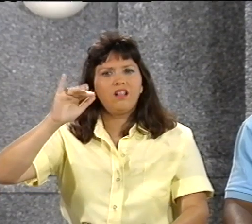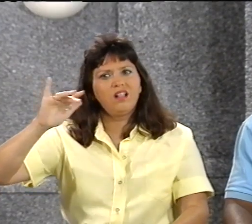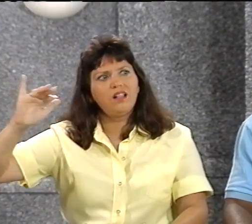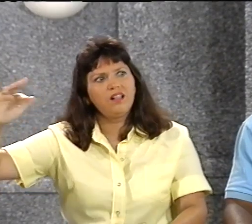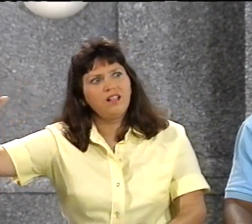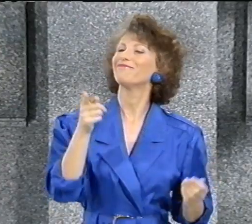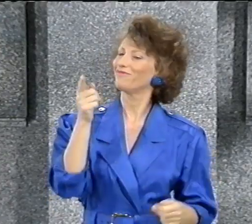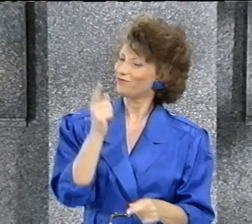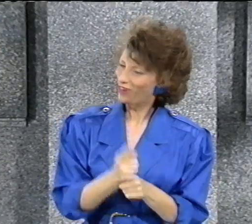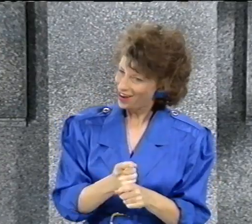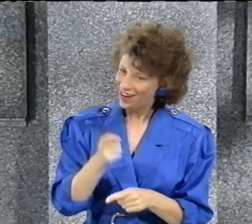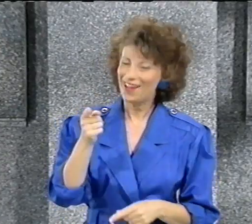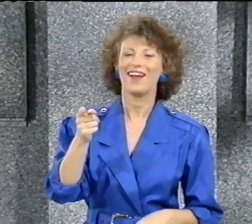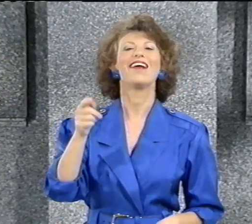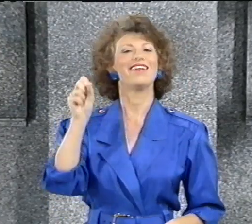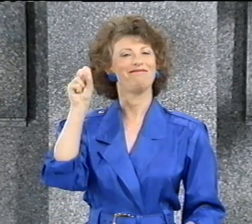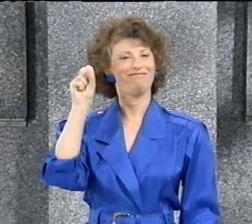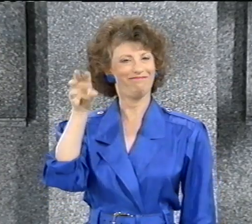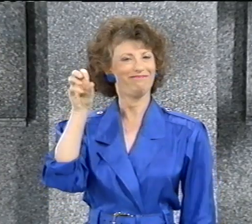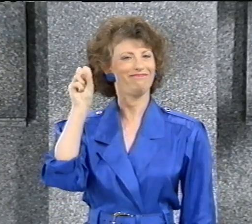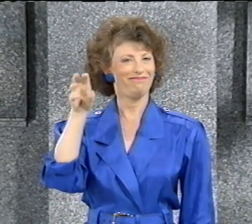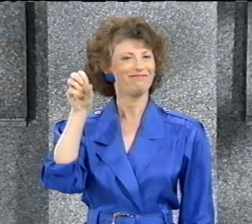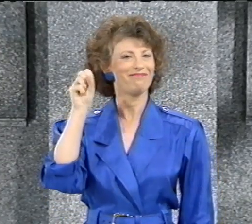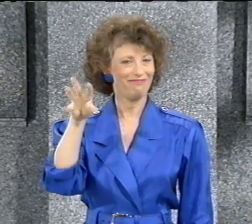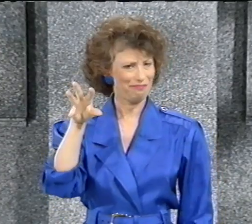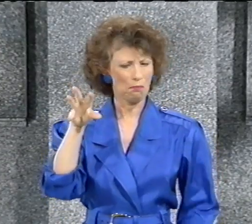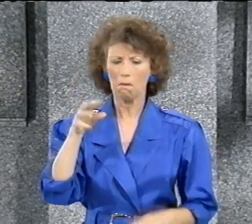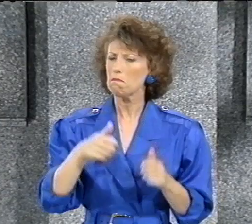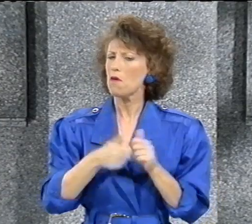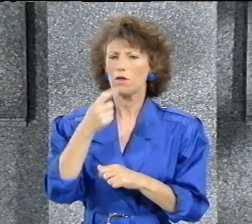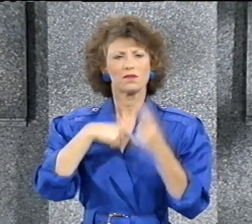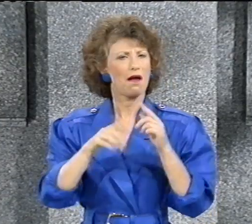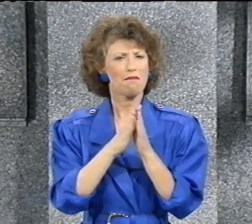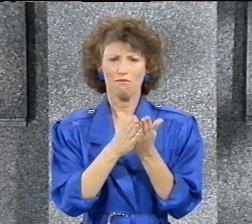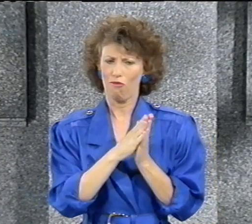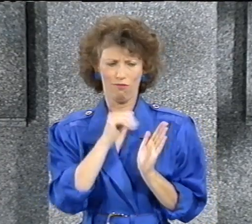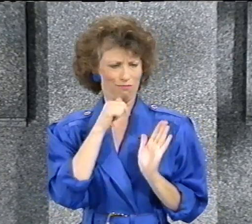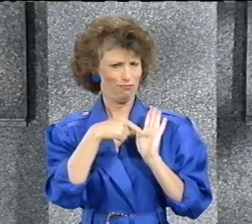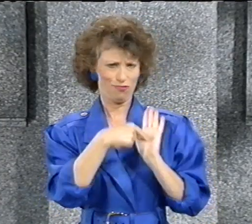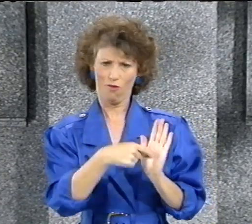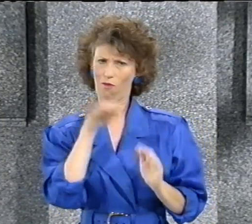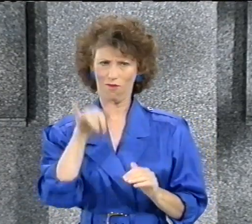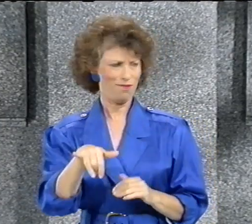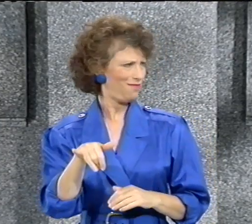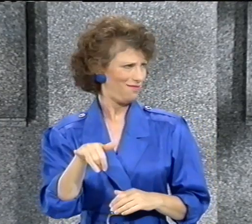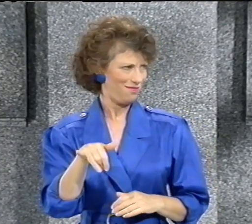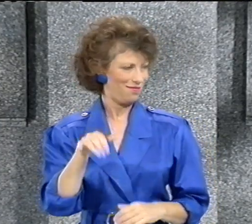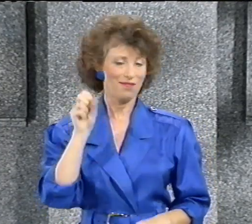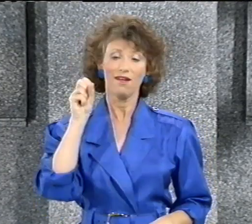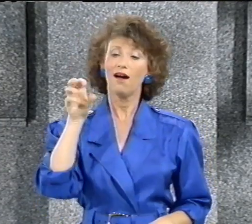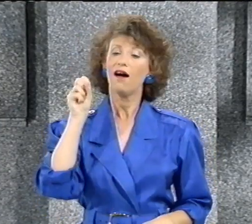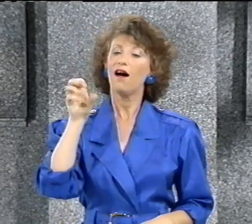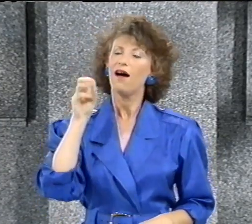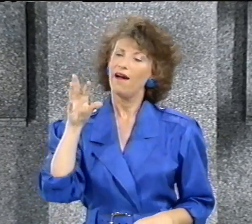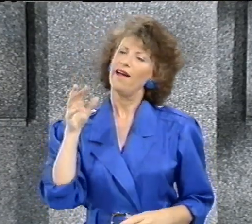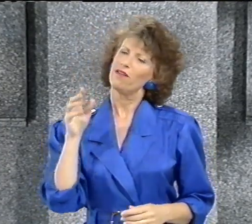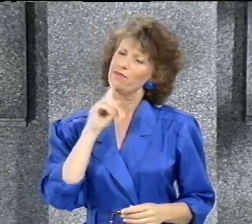and this one. Right. This also means fingerspelling, but it doesn't appear in most sign language